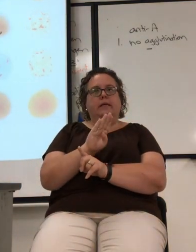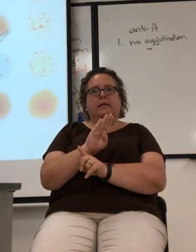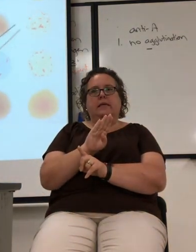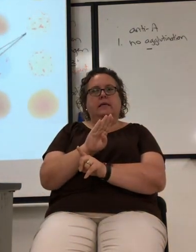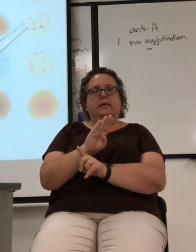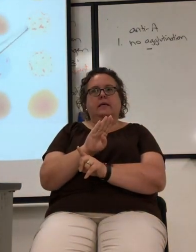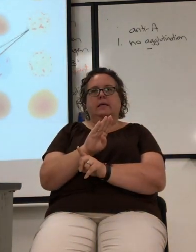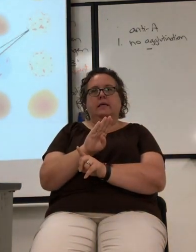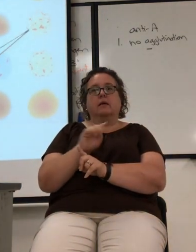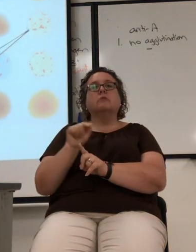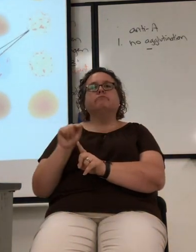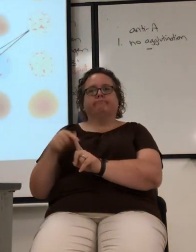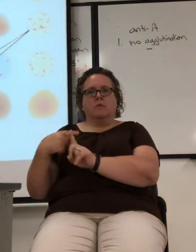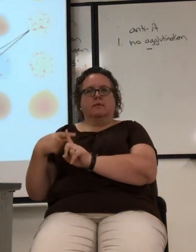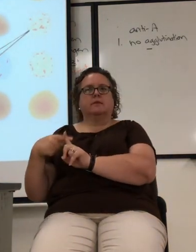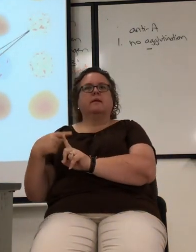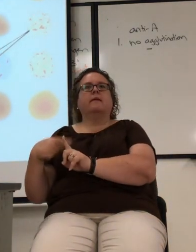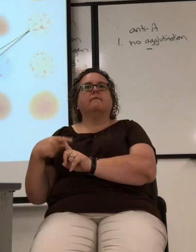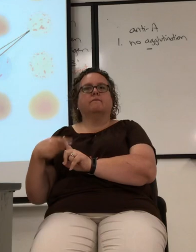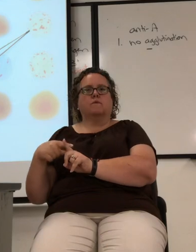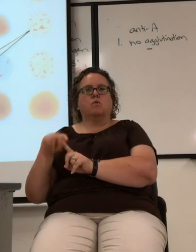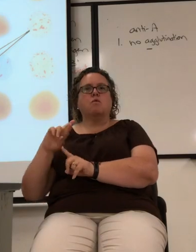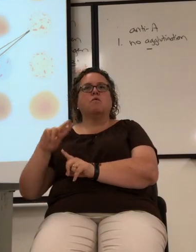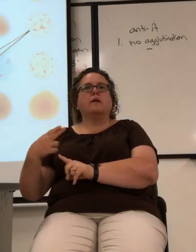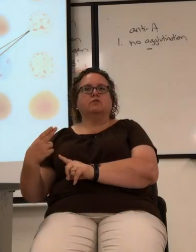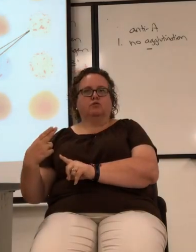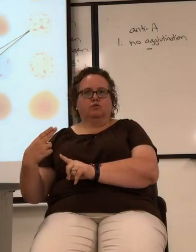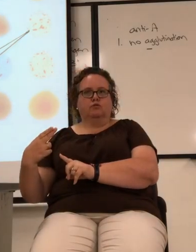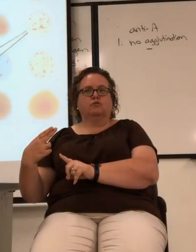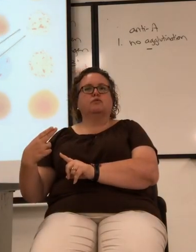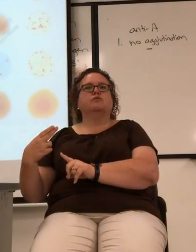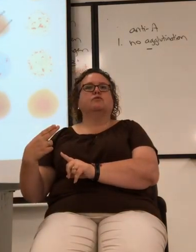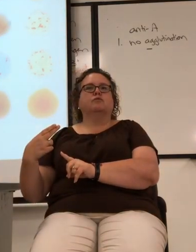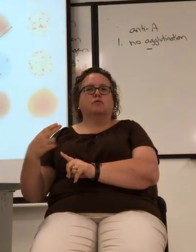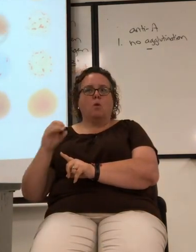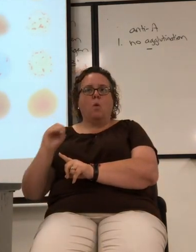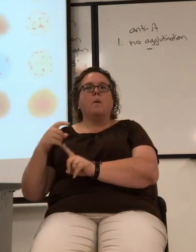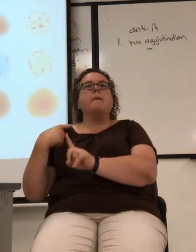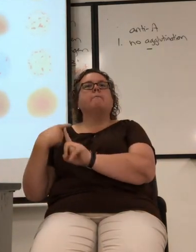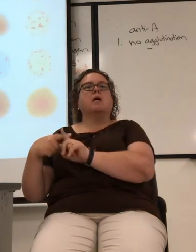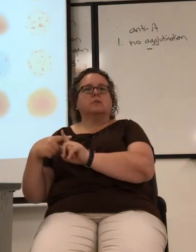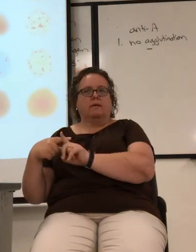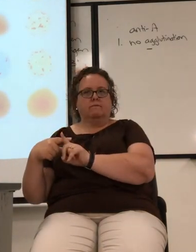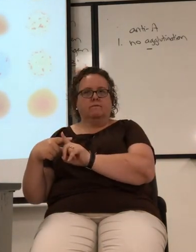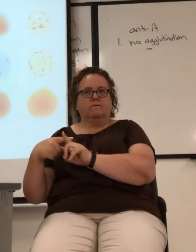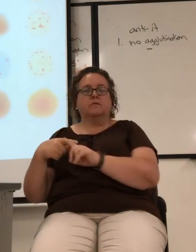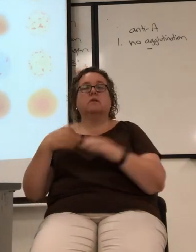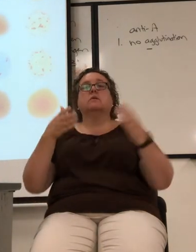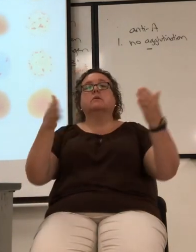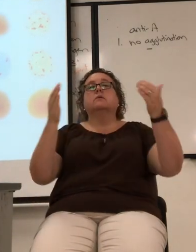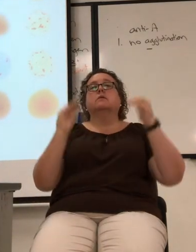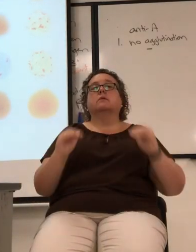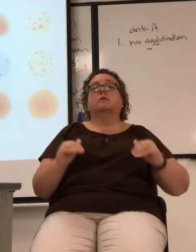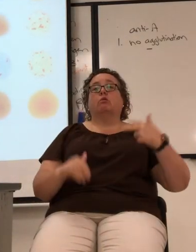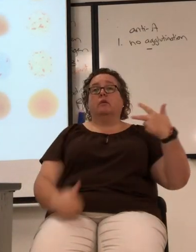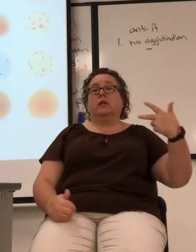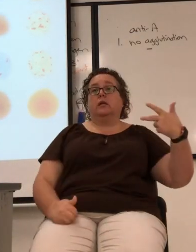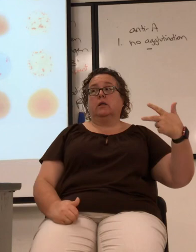B. You got a positive result for Rh. Okay. O positive for number two. Number